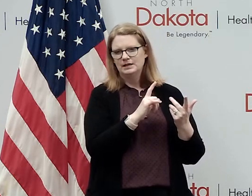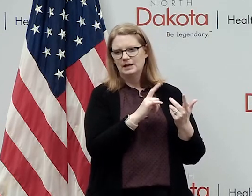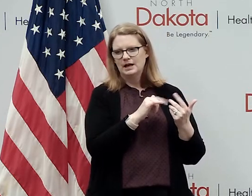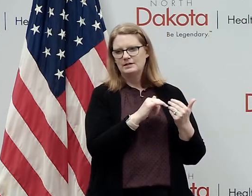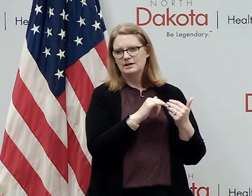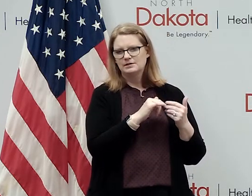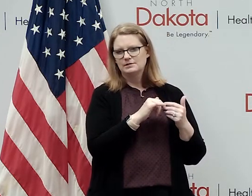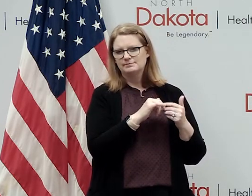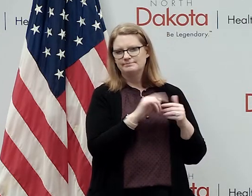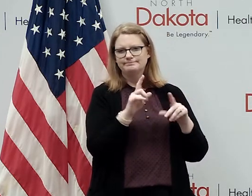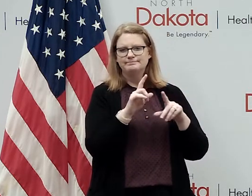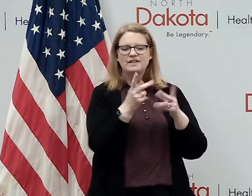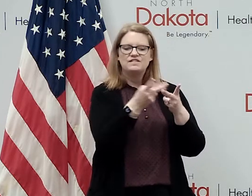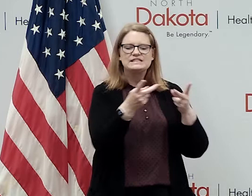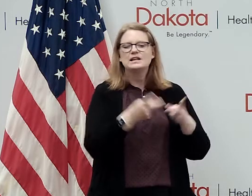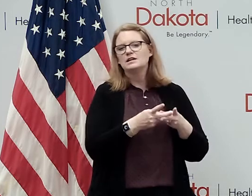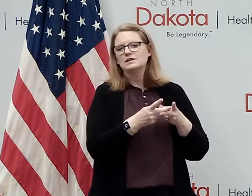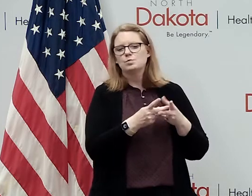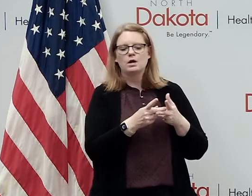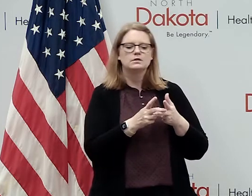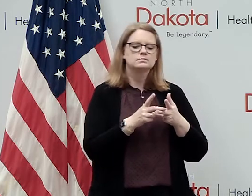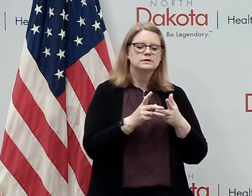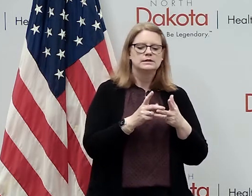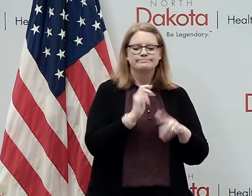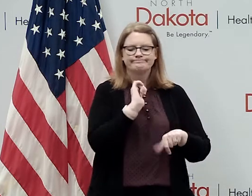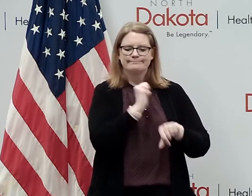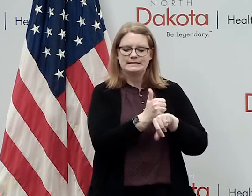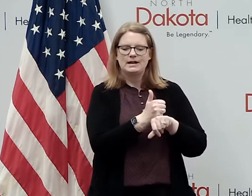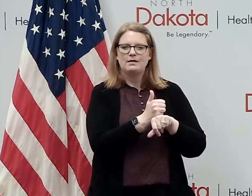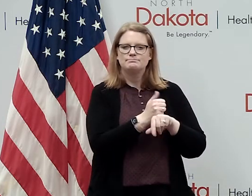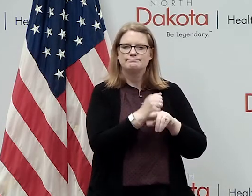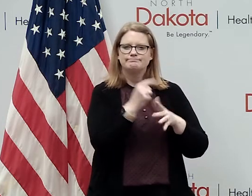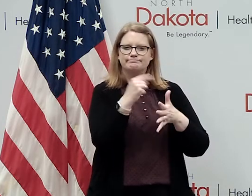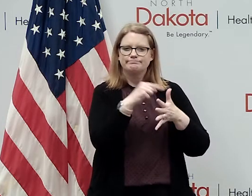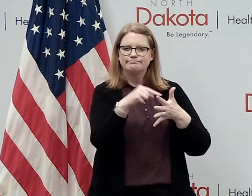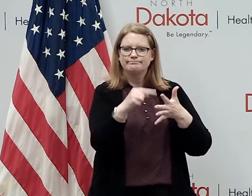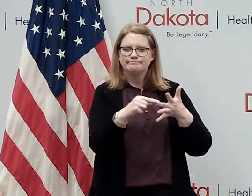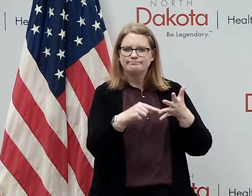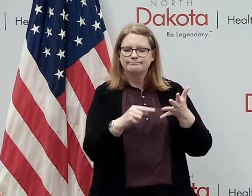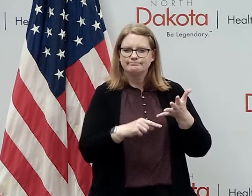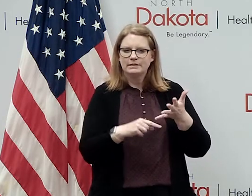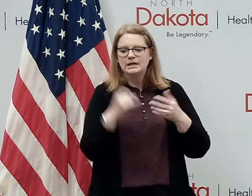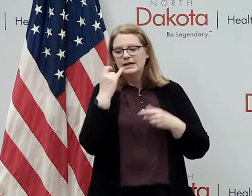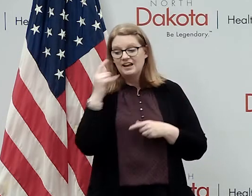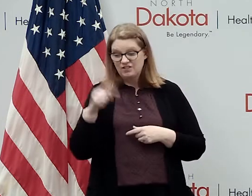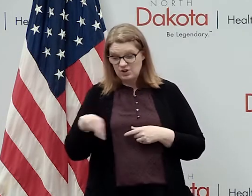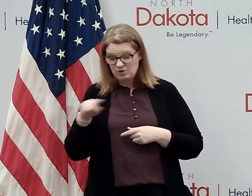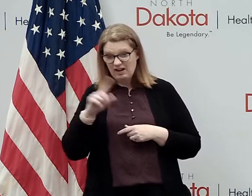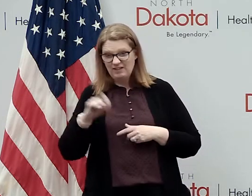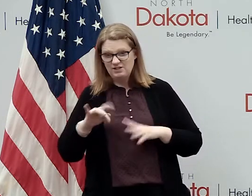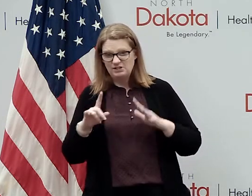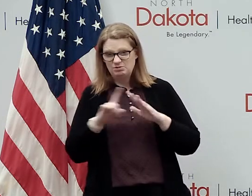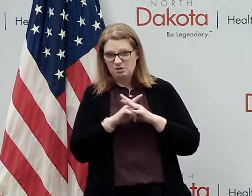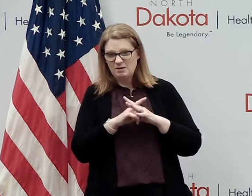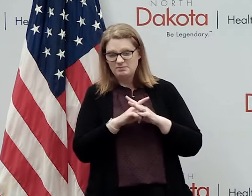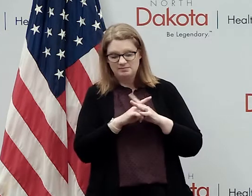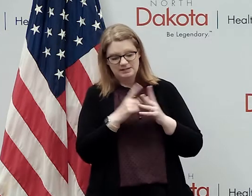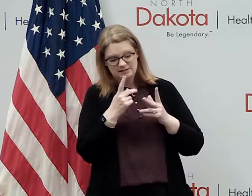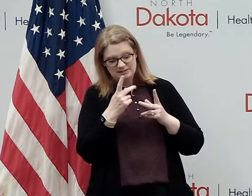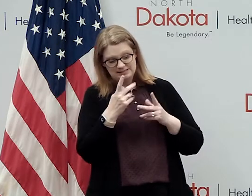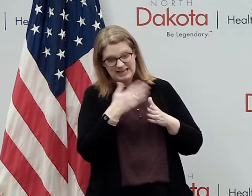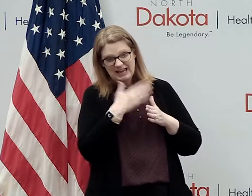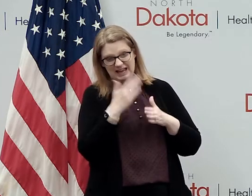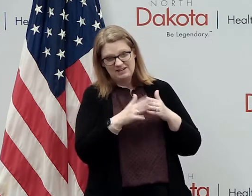systematic approaches that facilities will do to make sure that if you're visiting someone at end of life, that we're not compounding that end